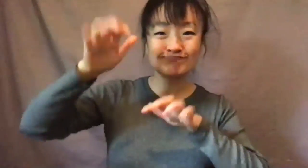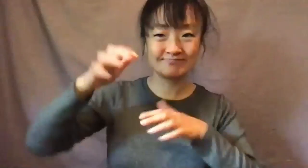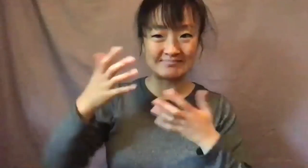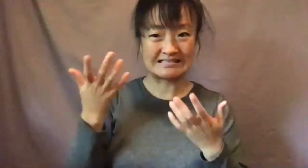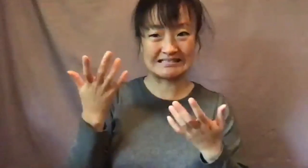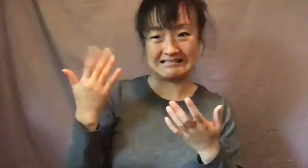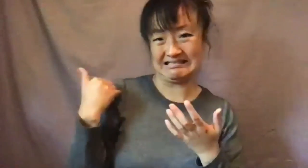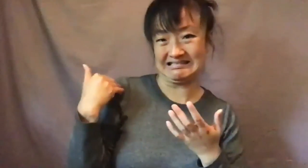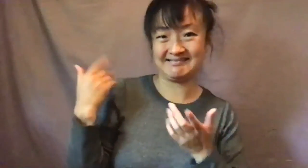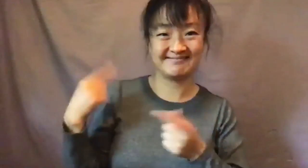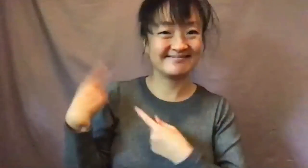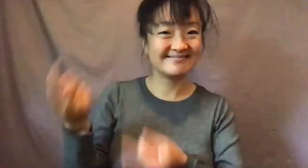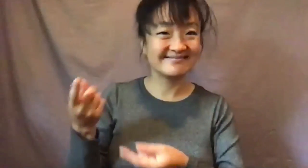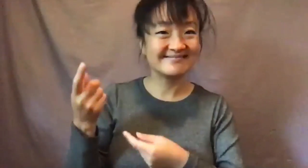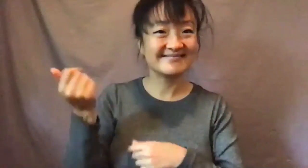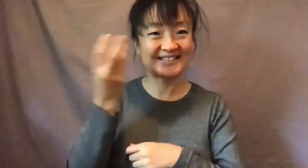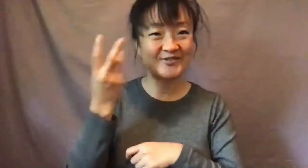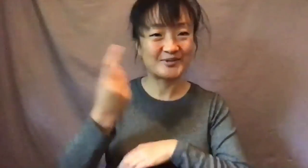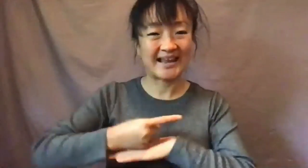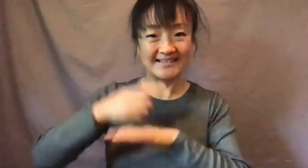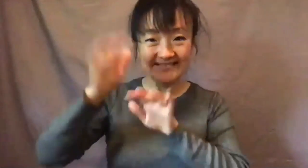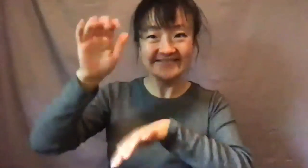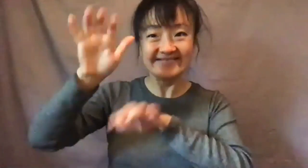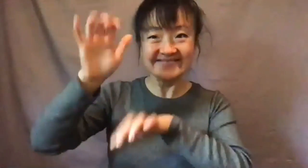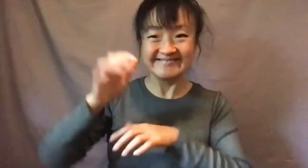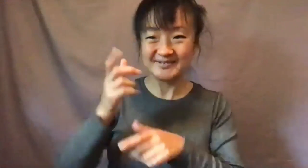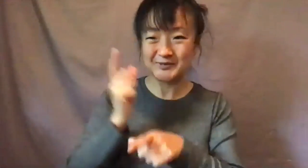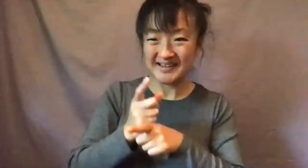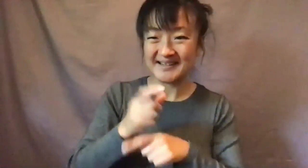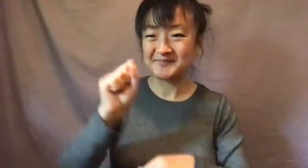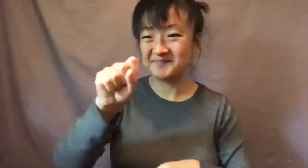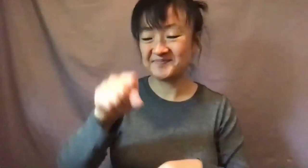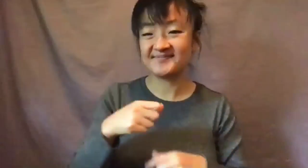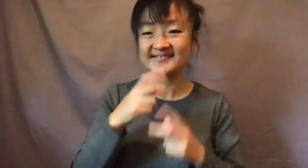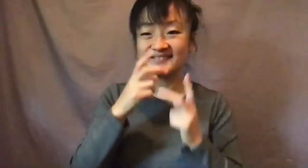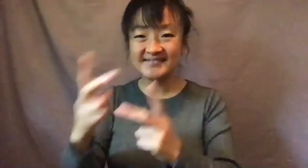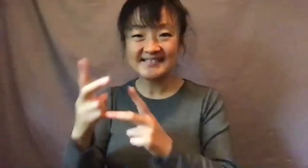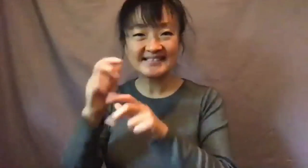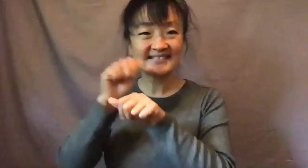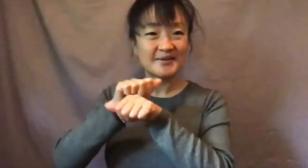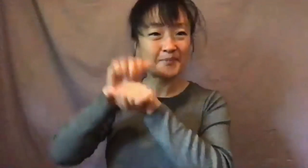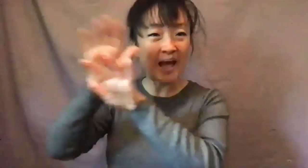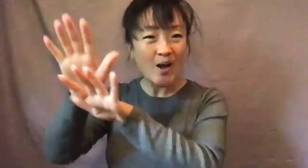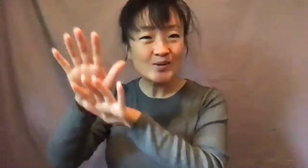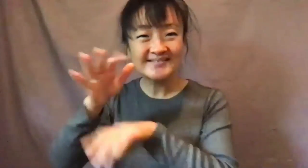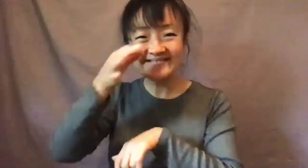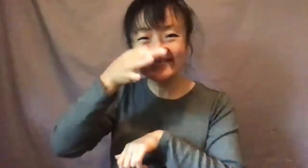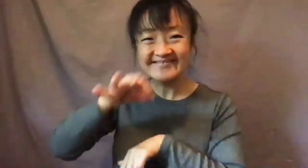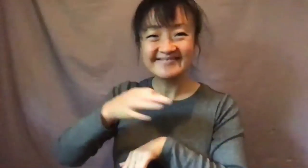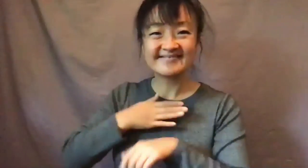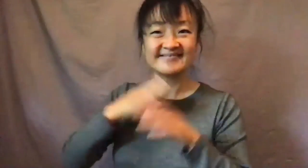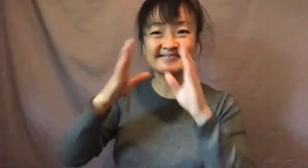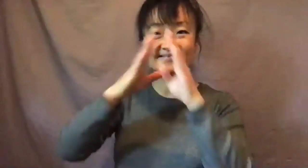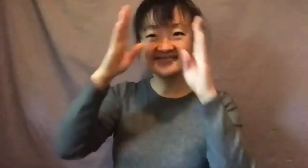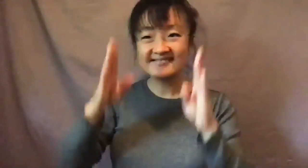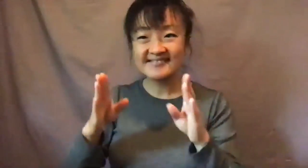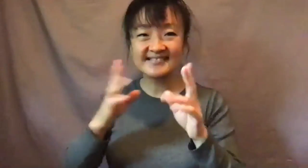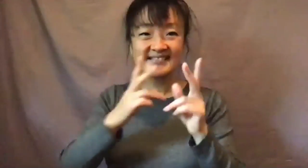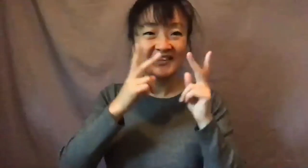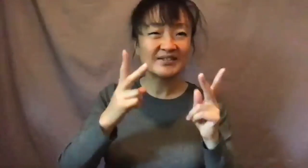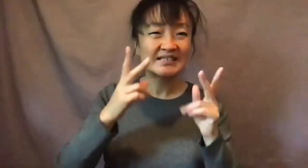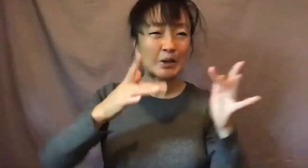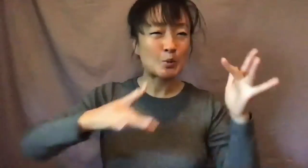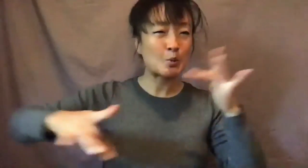last couple of days, huh? Visiting the mountain trails near my house, remote areas where there's only stretches of land, sound of